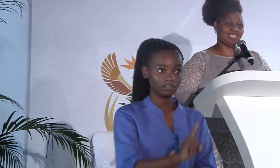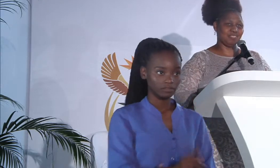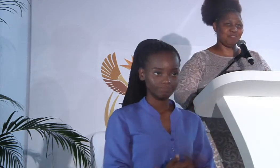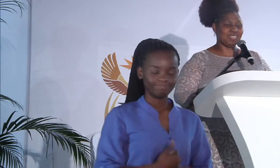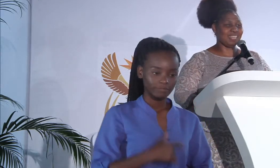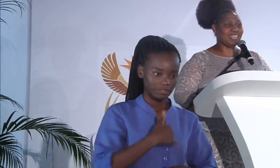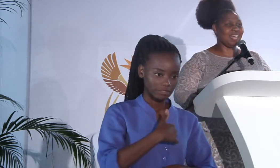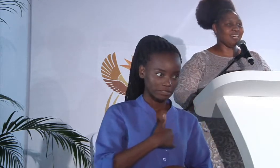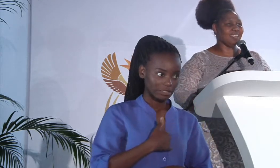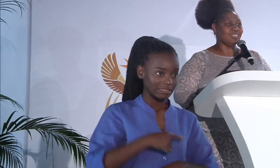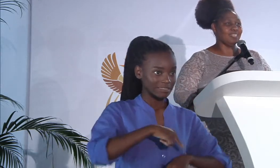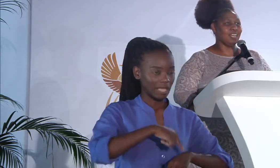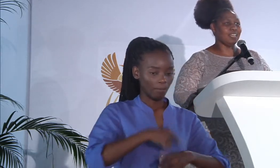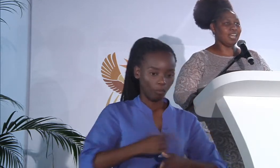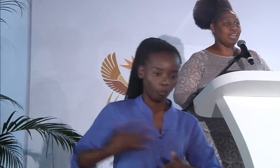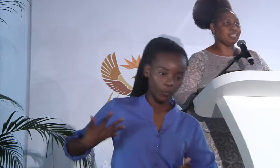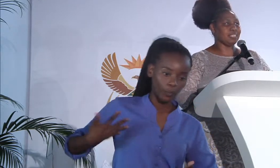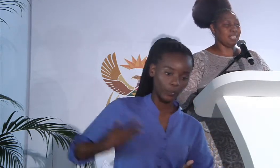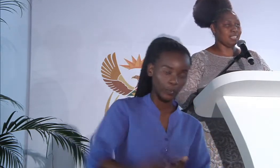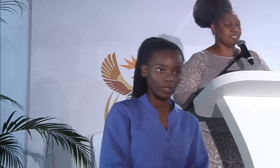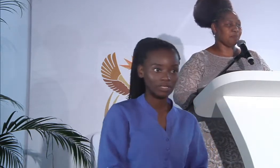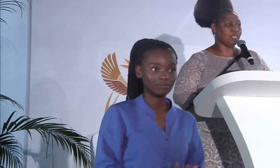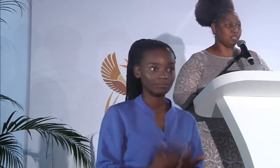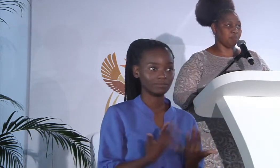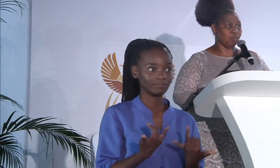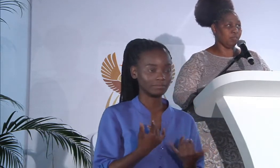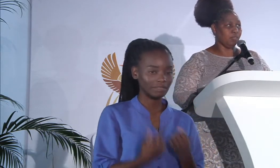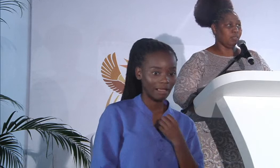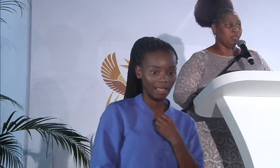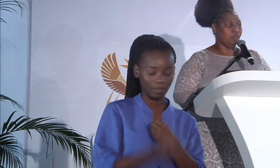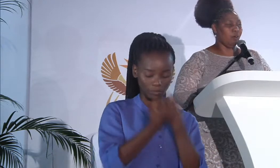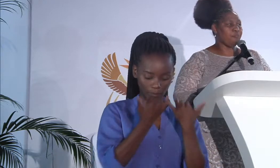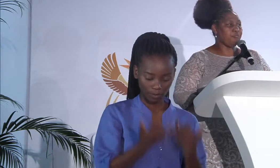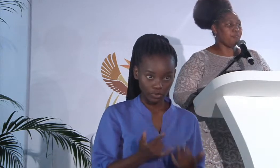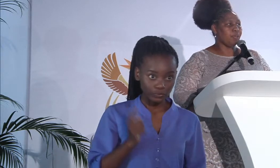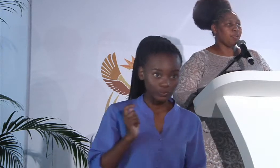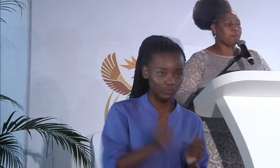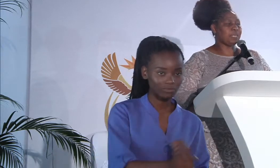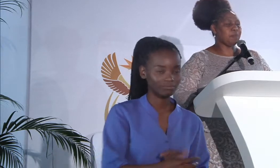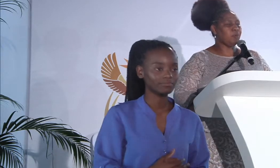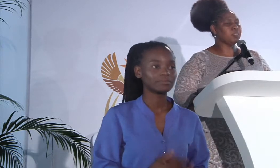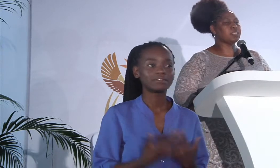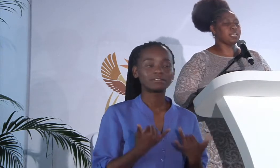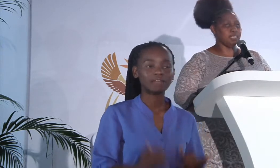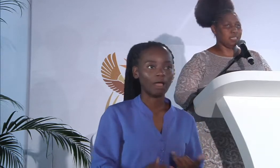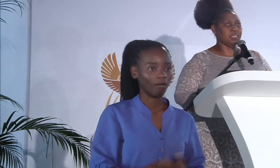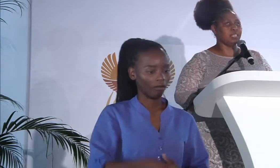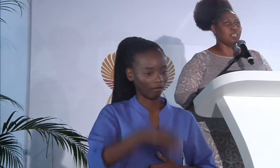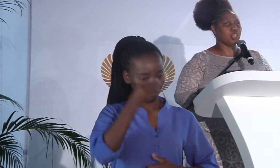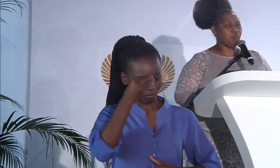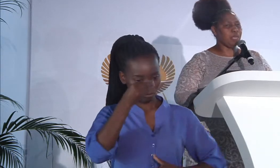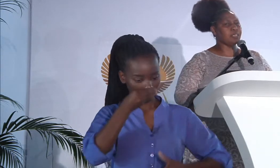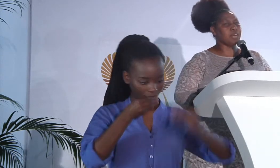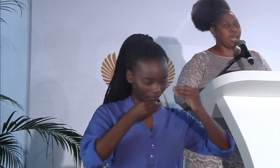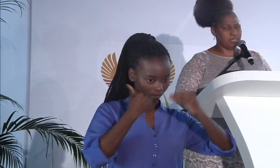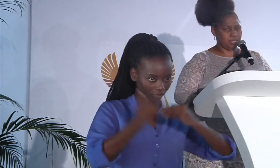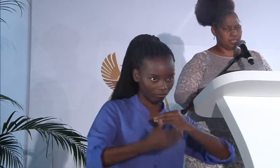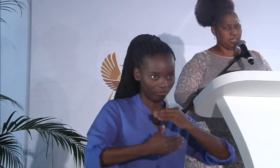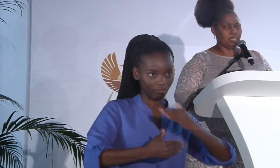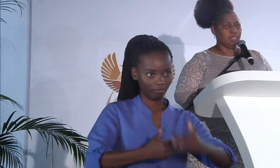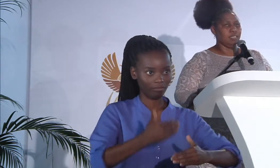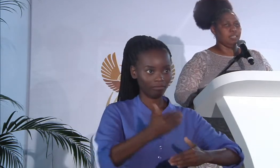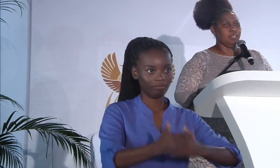overnight, but they hear and they understand the principle of people-centered, human